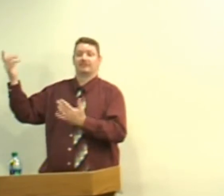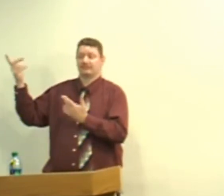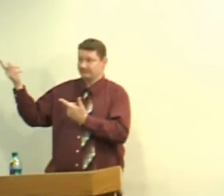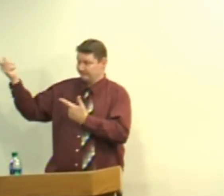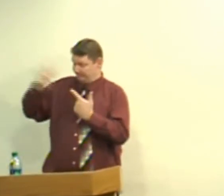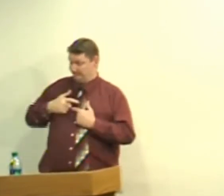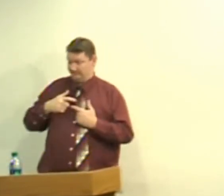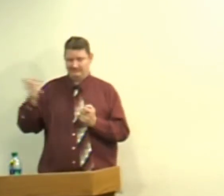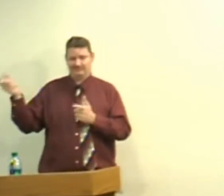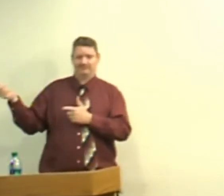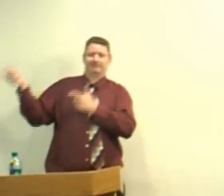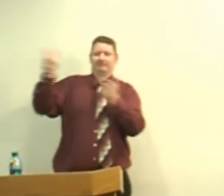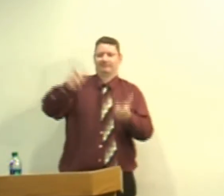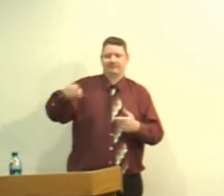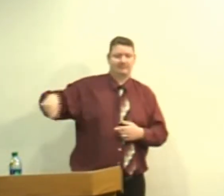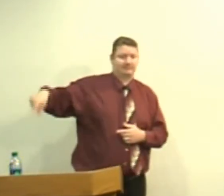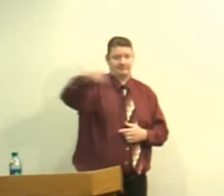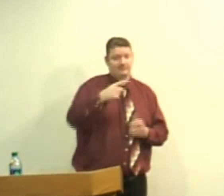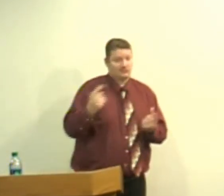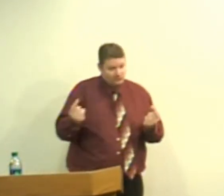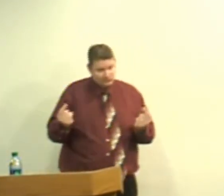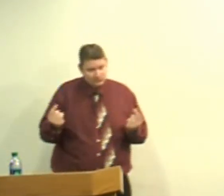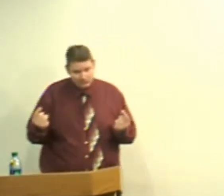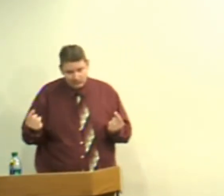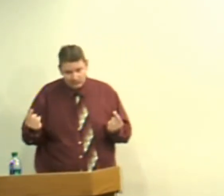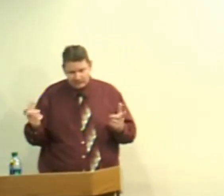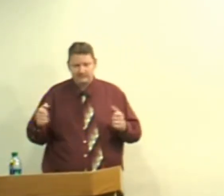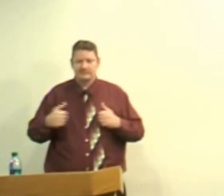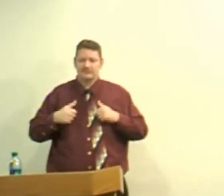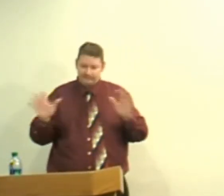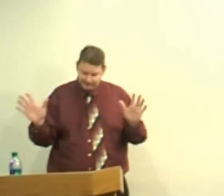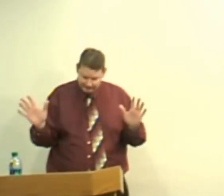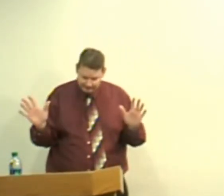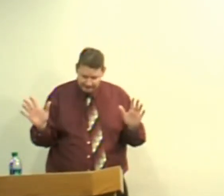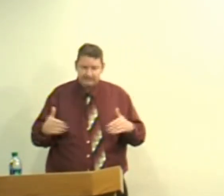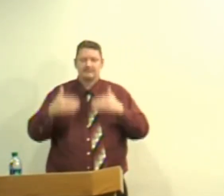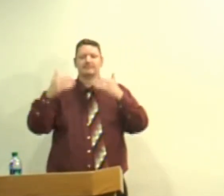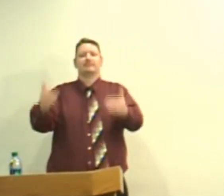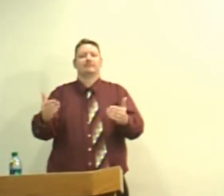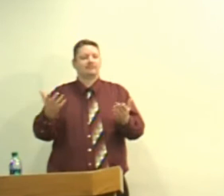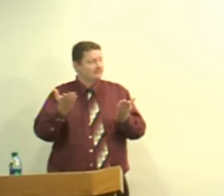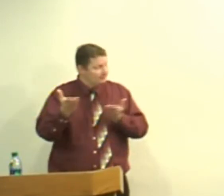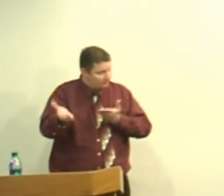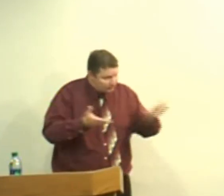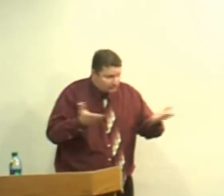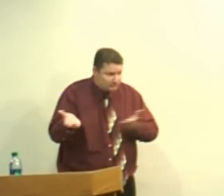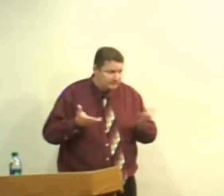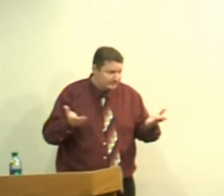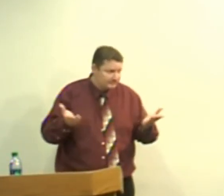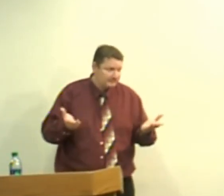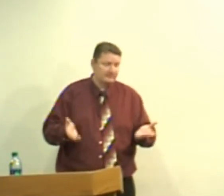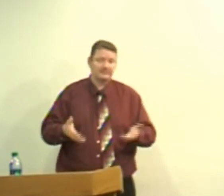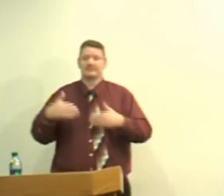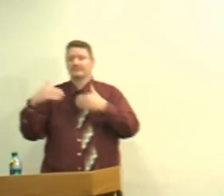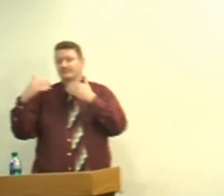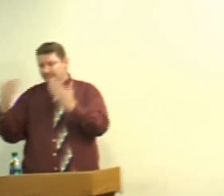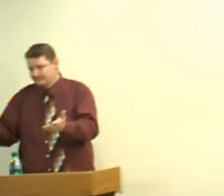Christ did that for us. And what should we do? We should do the same. We should serve. We should